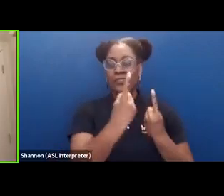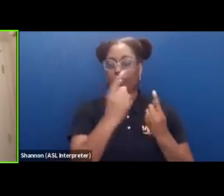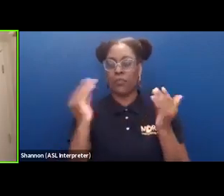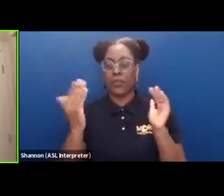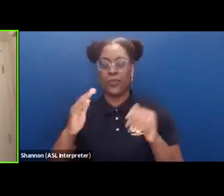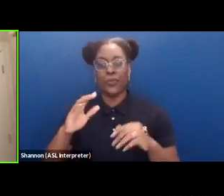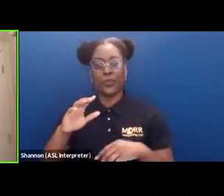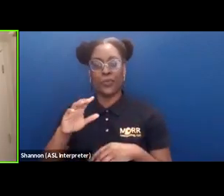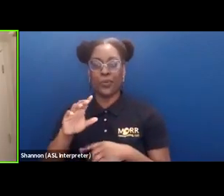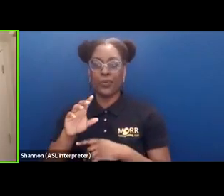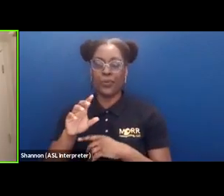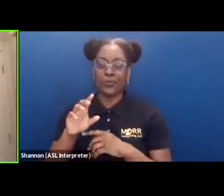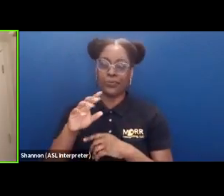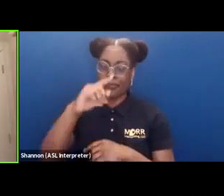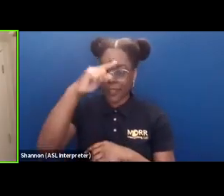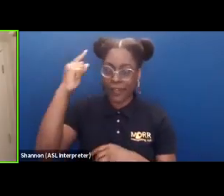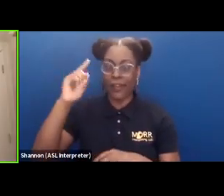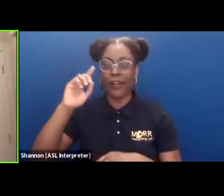white race or